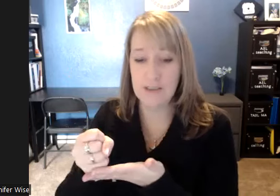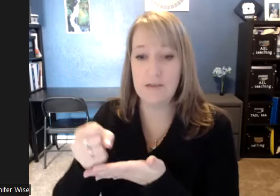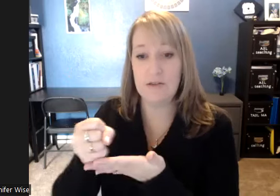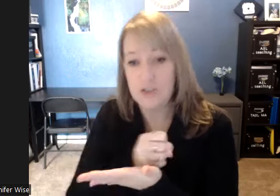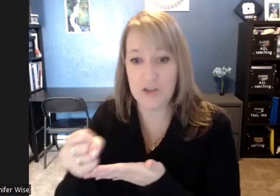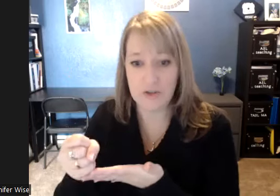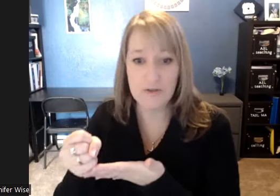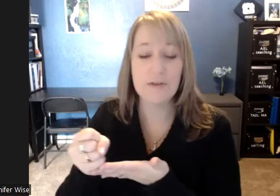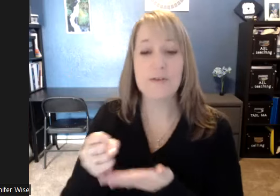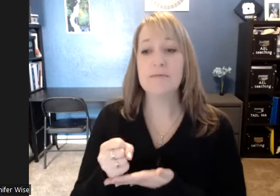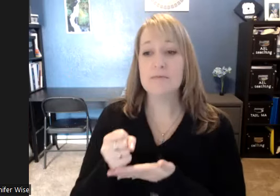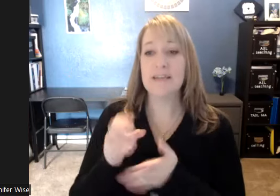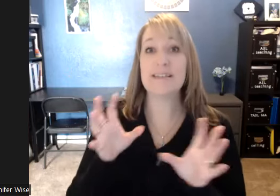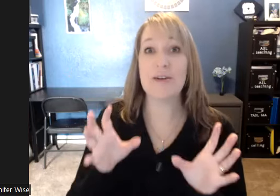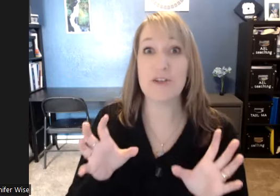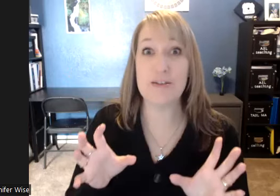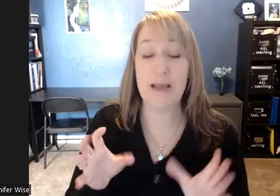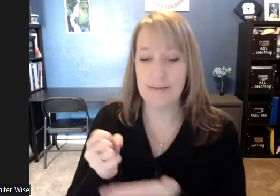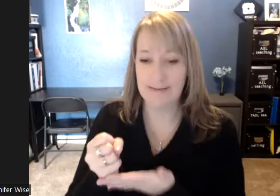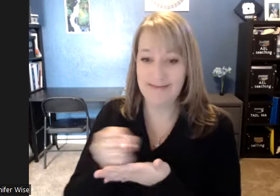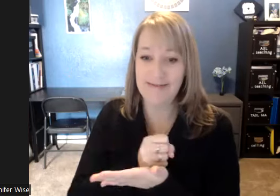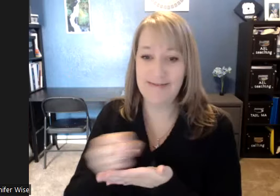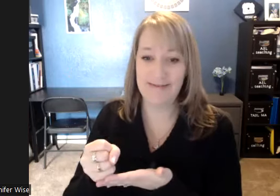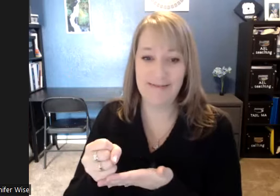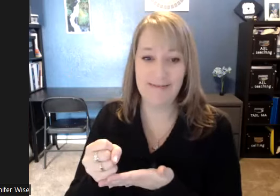right? That's the sound it used to make.